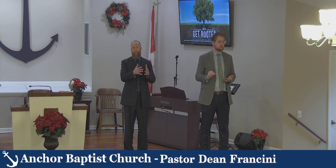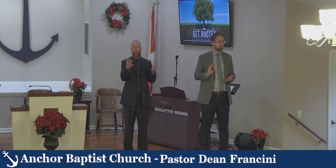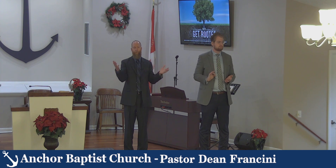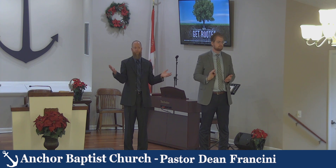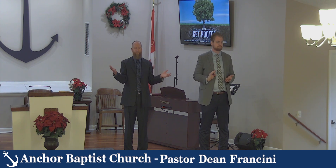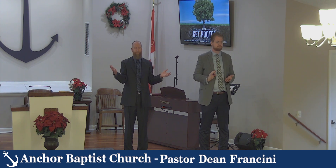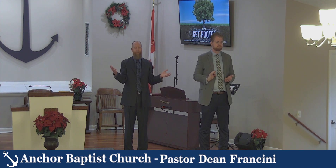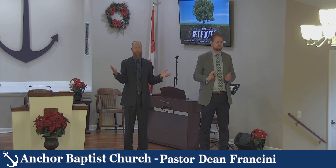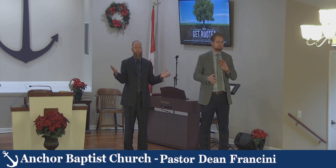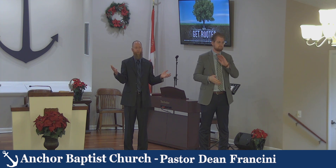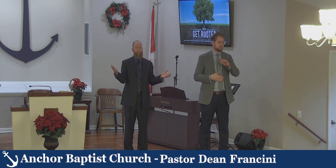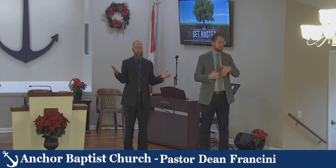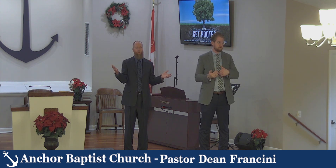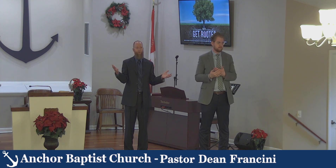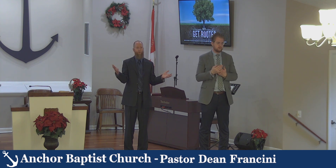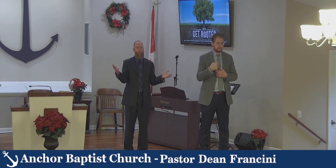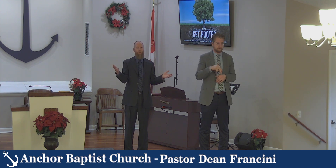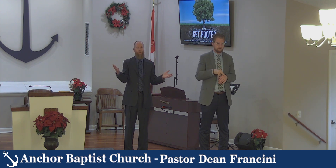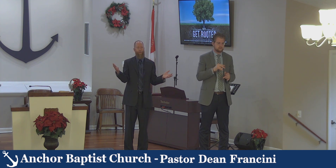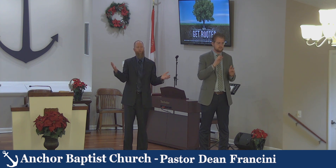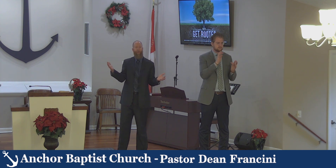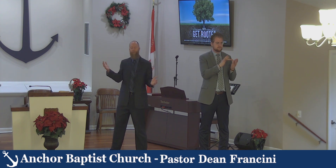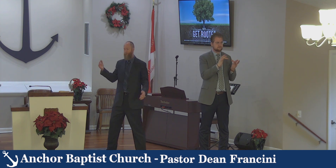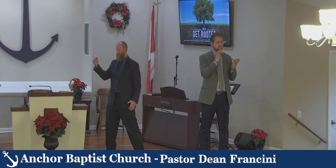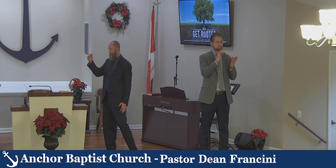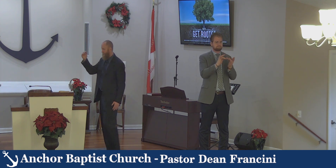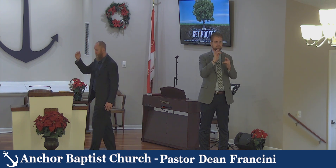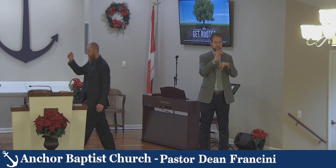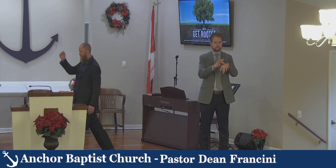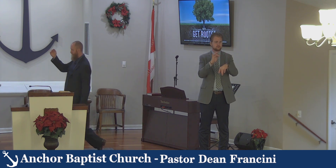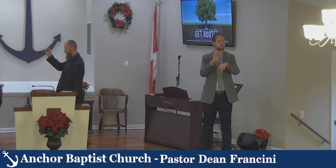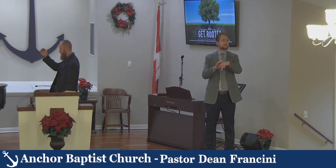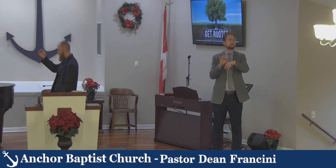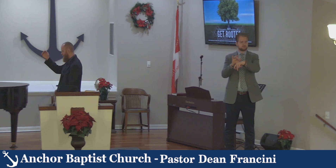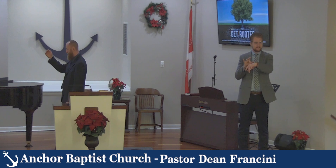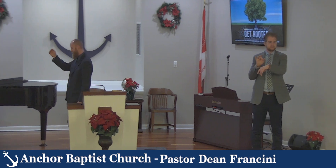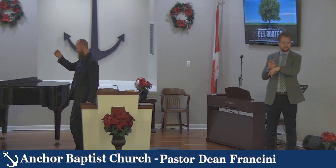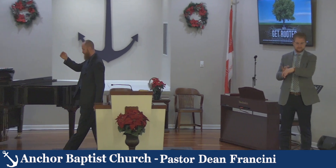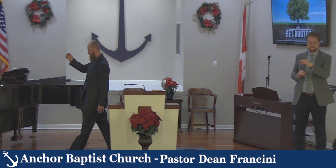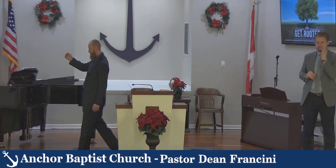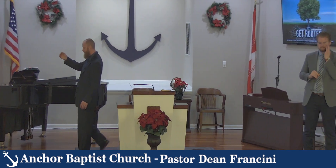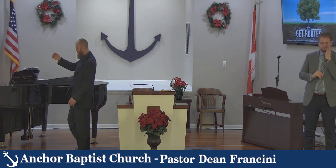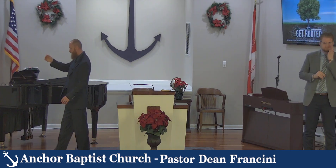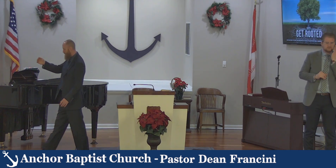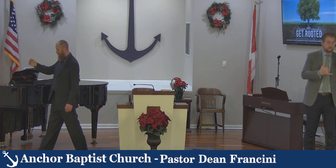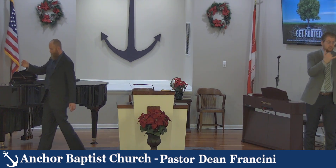The whole nation was reached. Now we fast forward that 40 or 50 years.